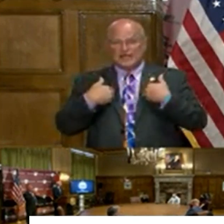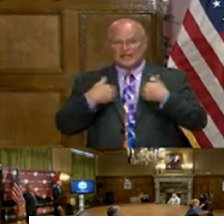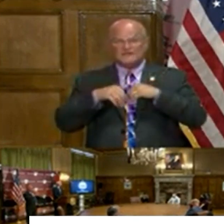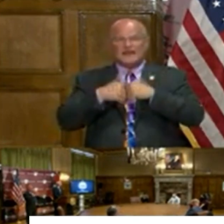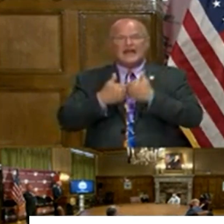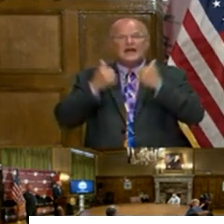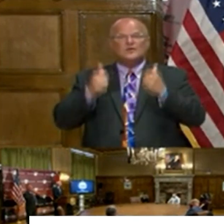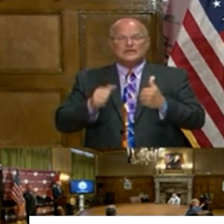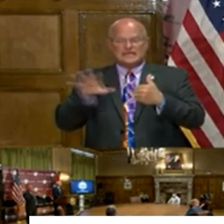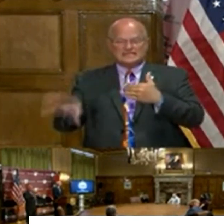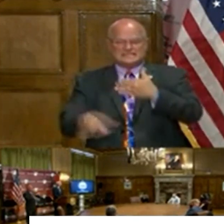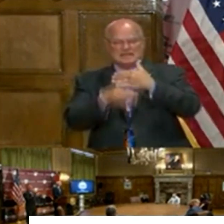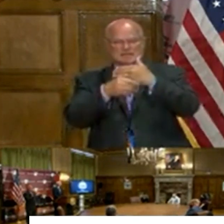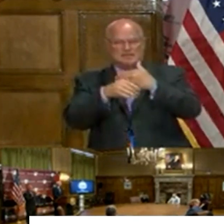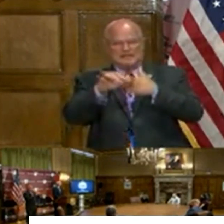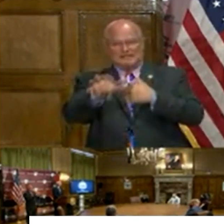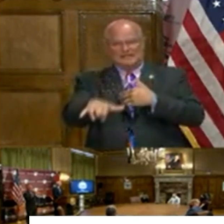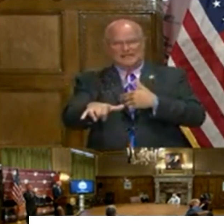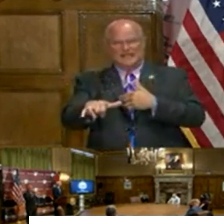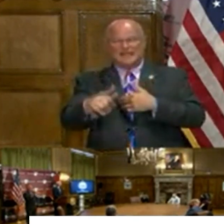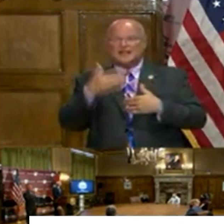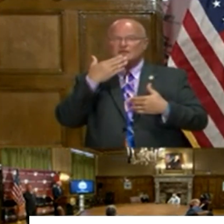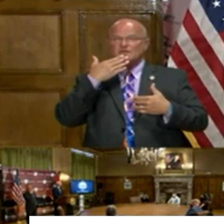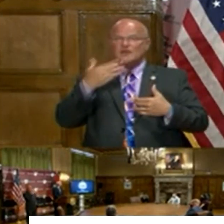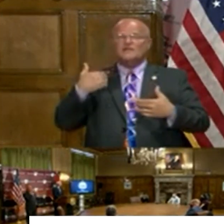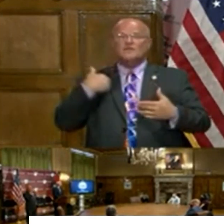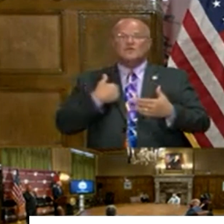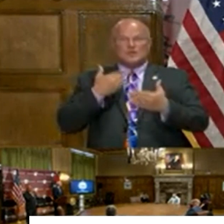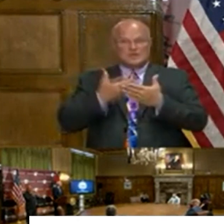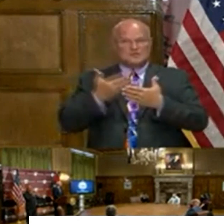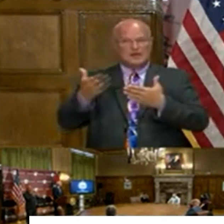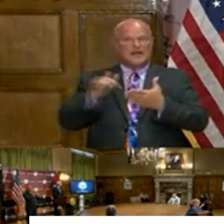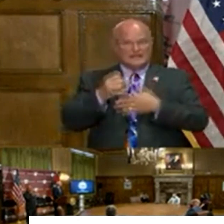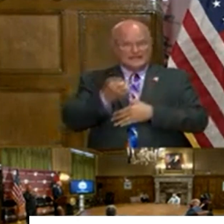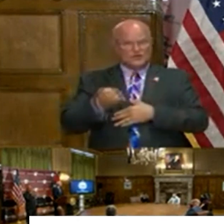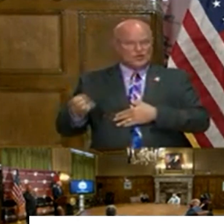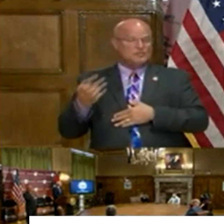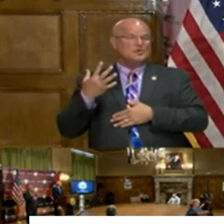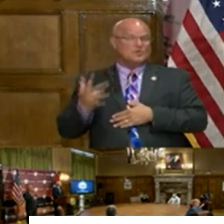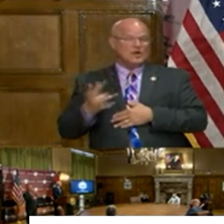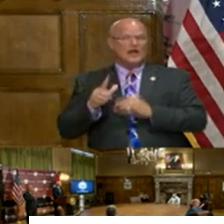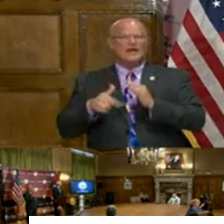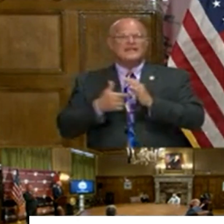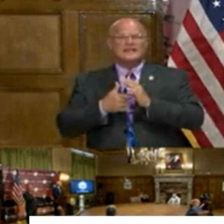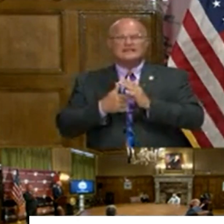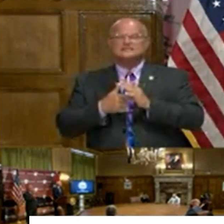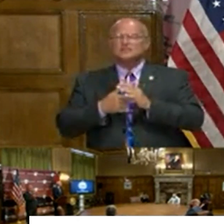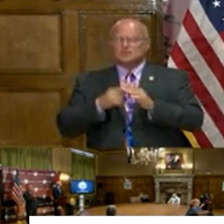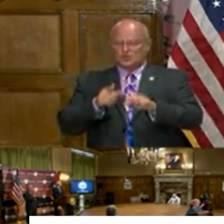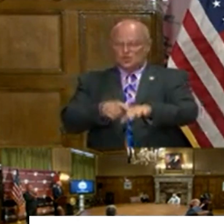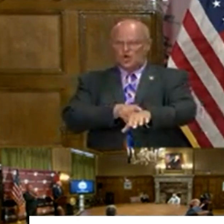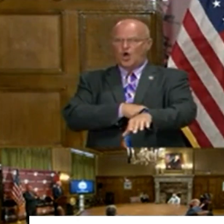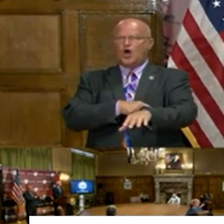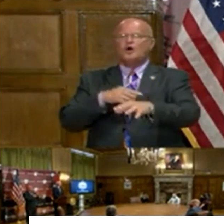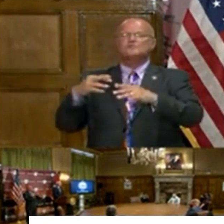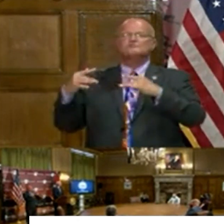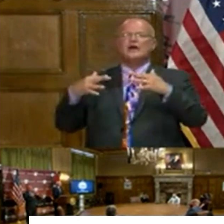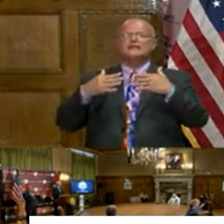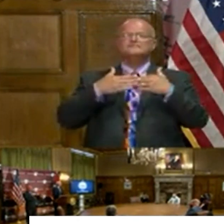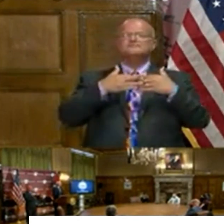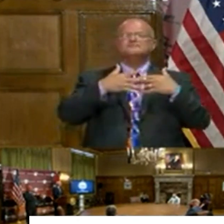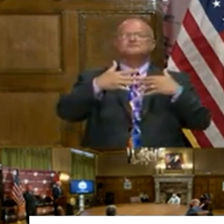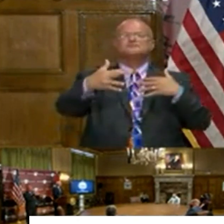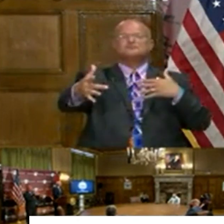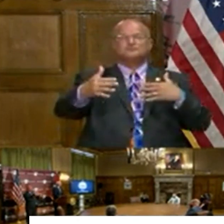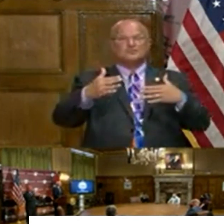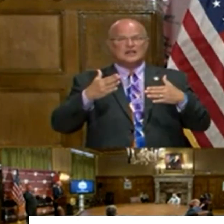we can supplement that. I'm grateful that we did buy that equipment, because this is a long battle that we're in. And secondly, I'm